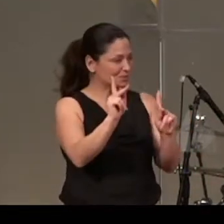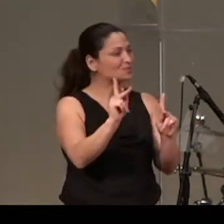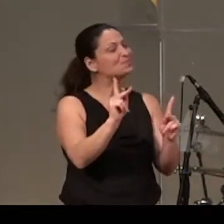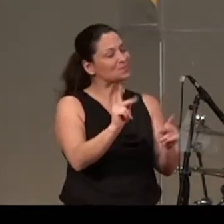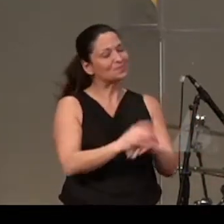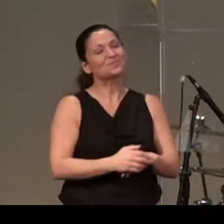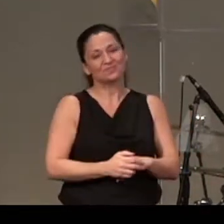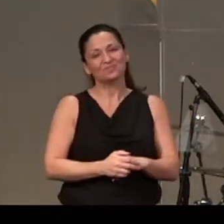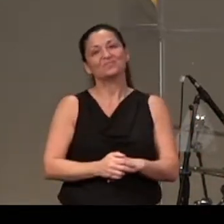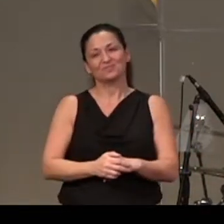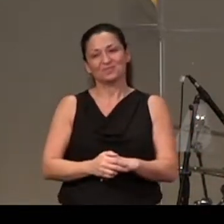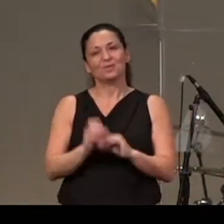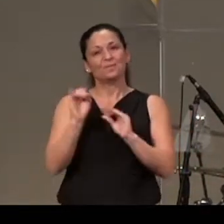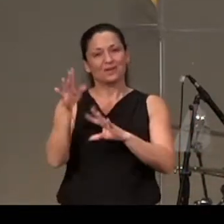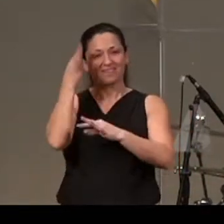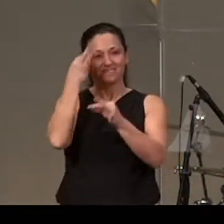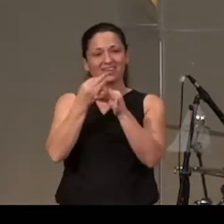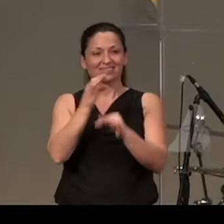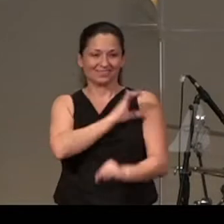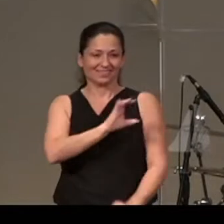wonder.